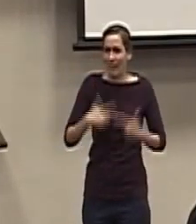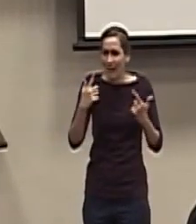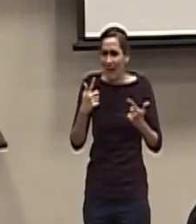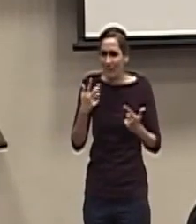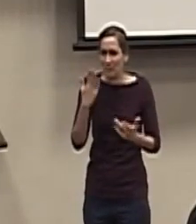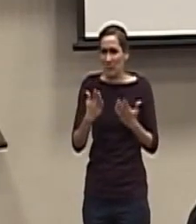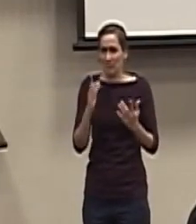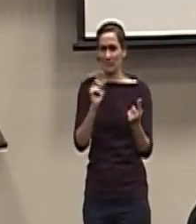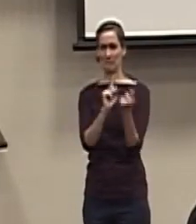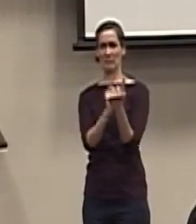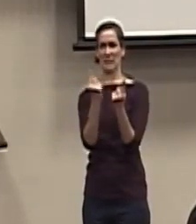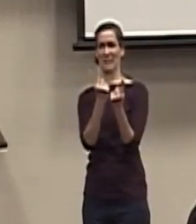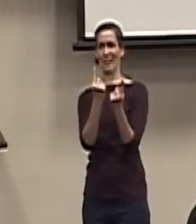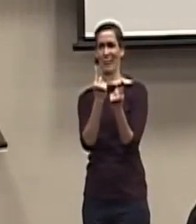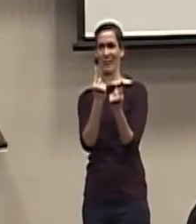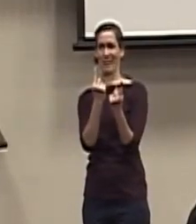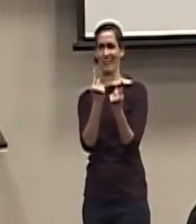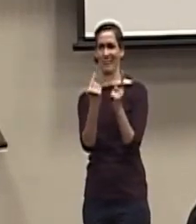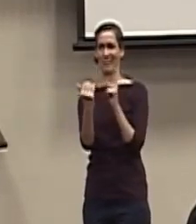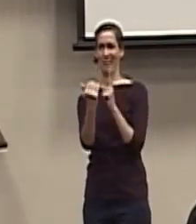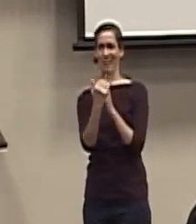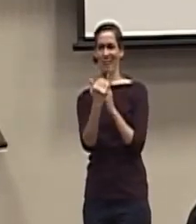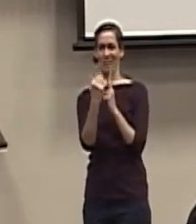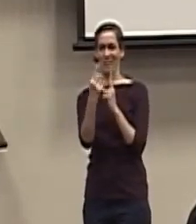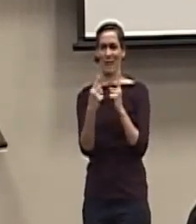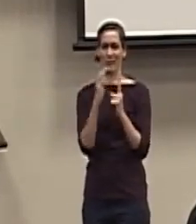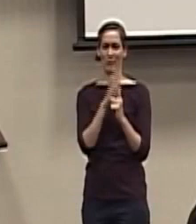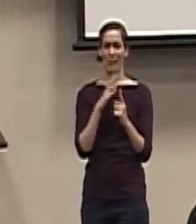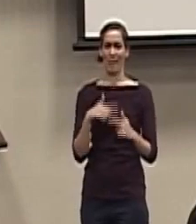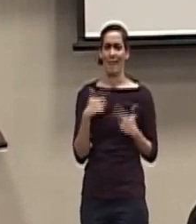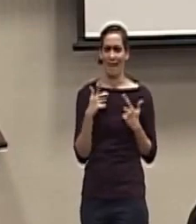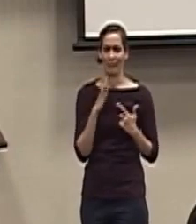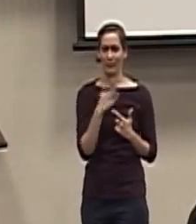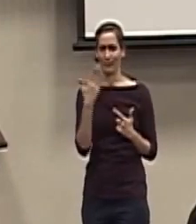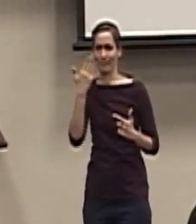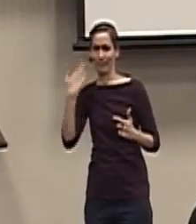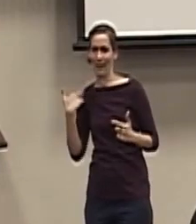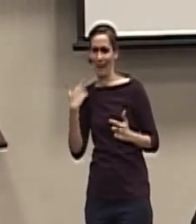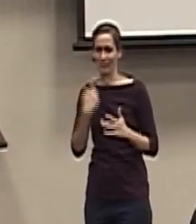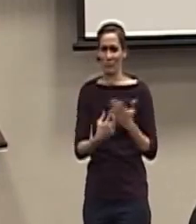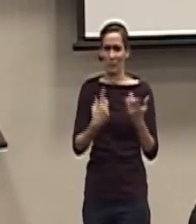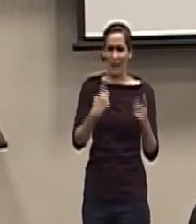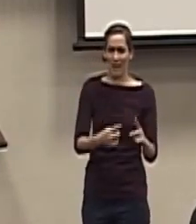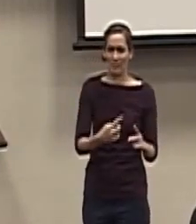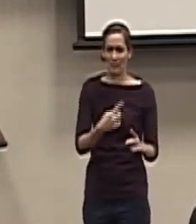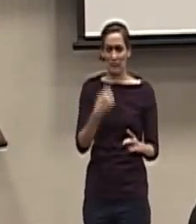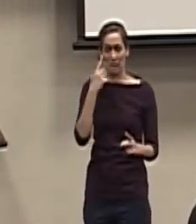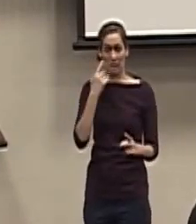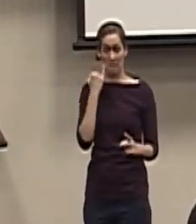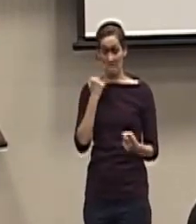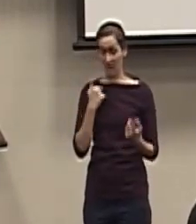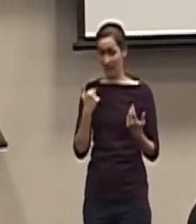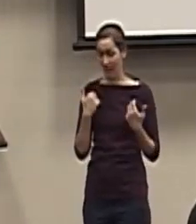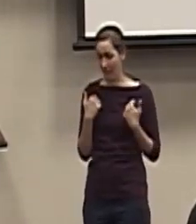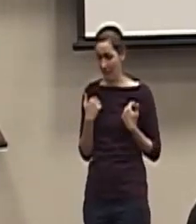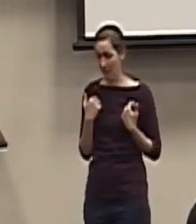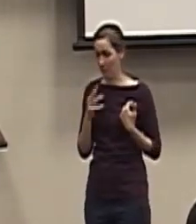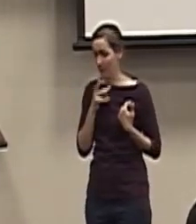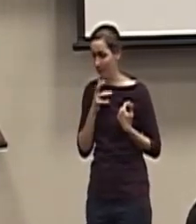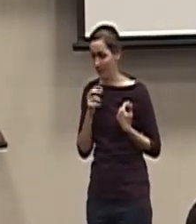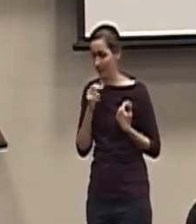And so she thought, if I have the kind of water that doesn't necessitate a daily trip to the well, I can save myself